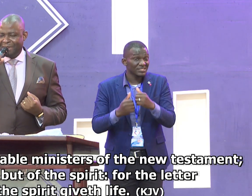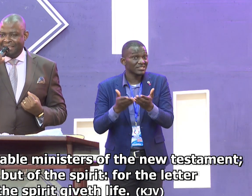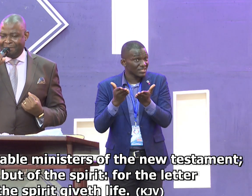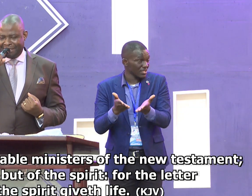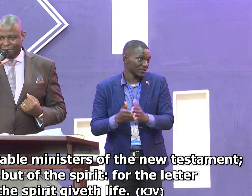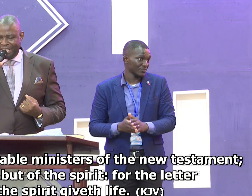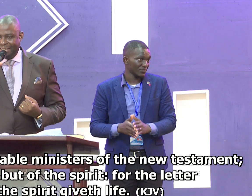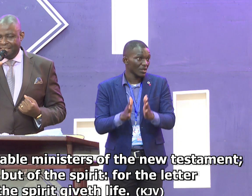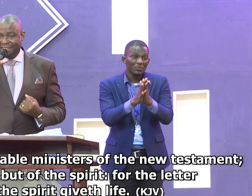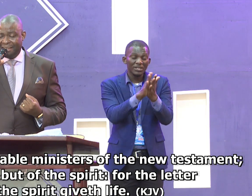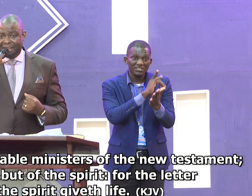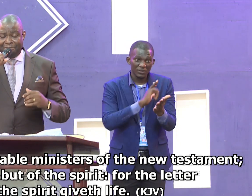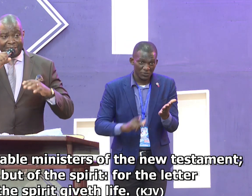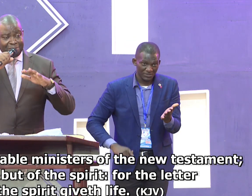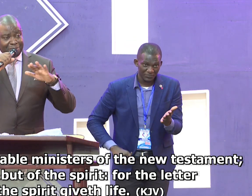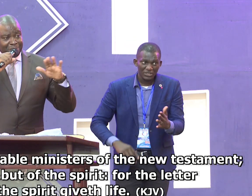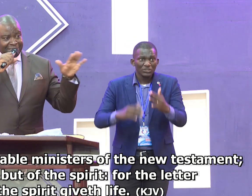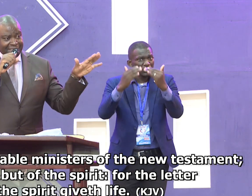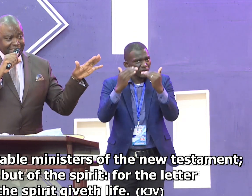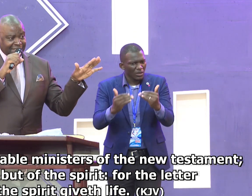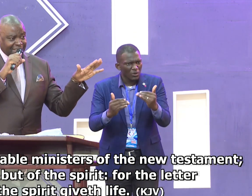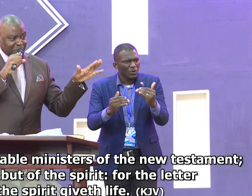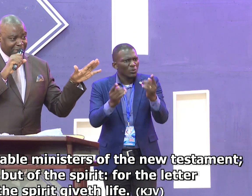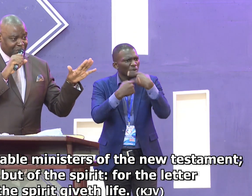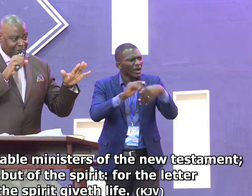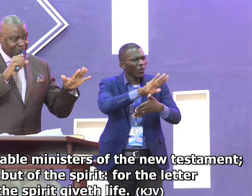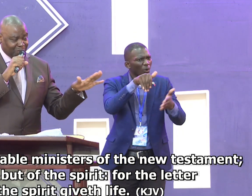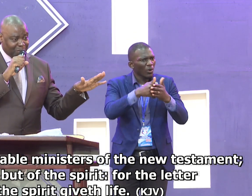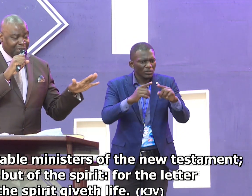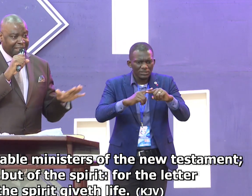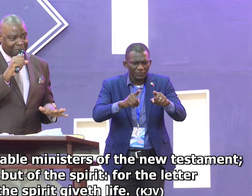is. Praise the Lord. We are